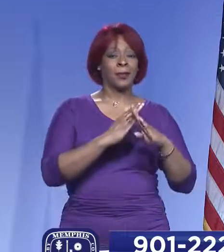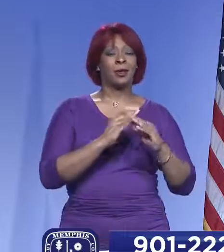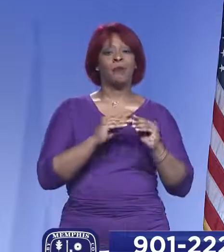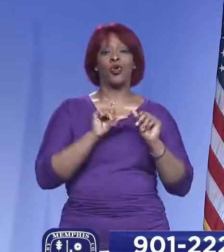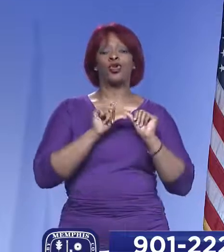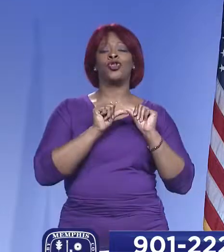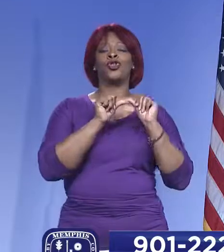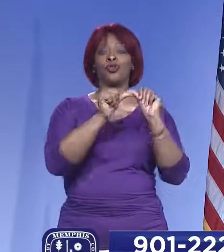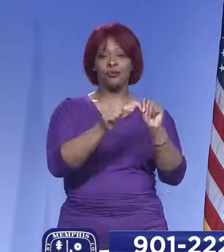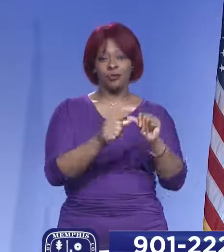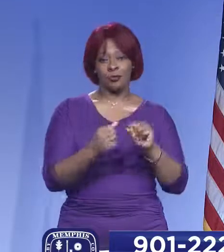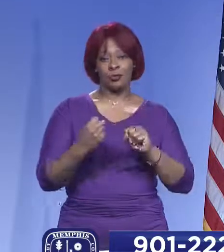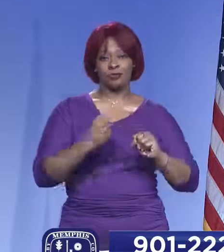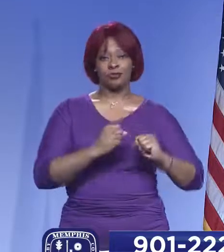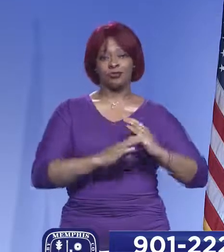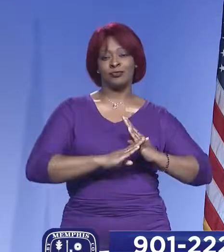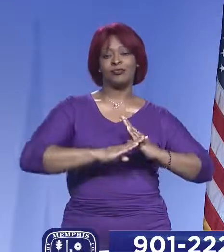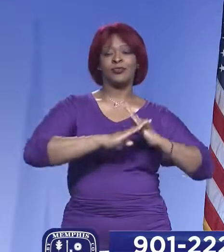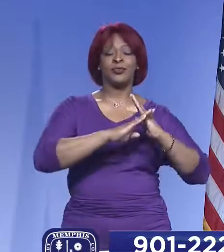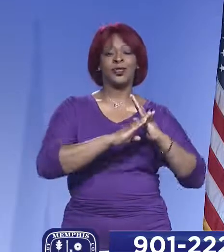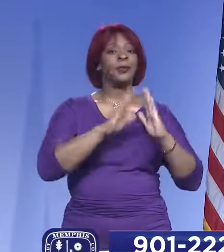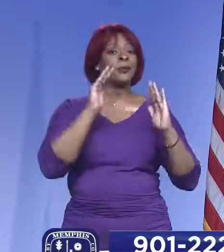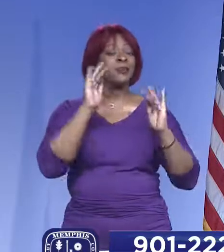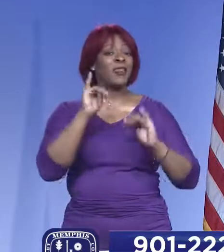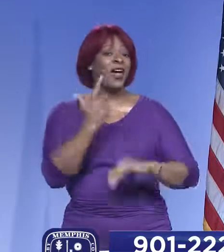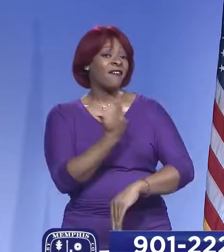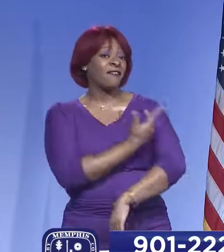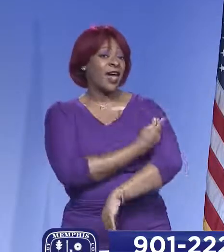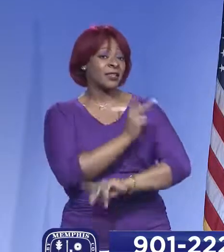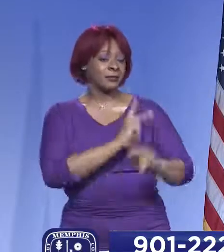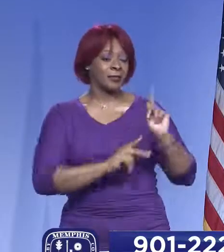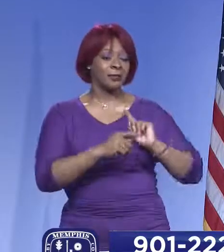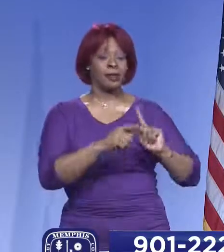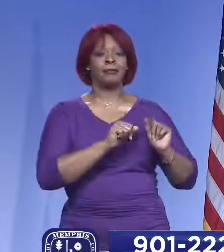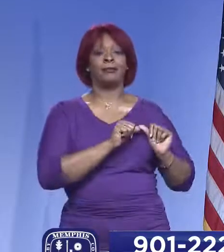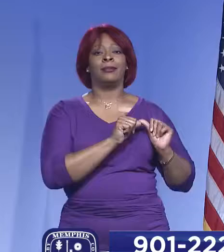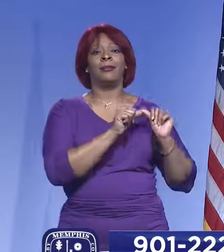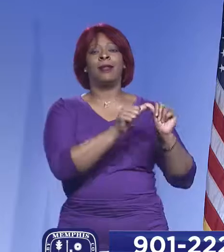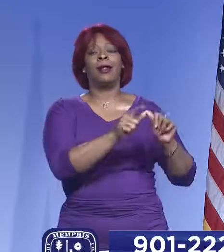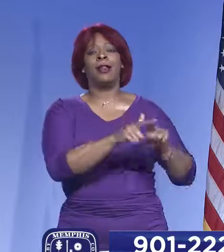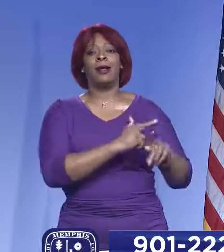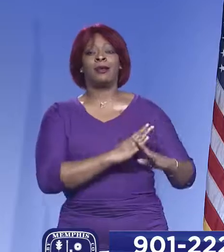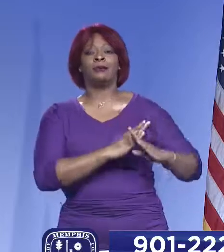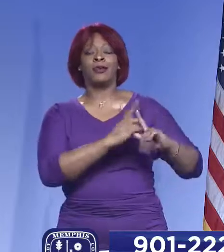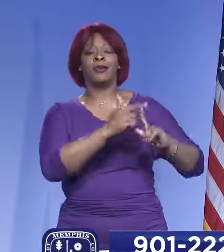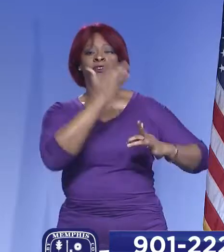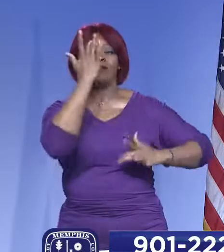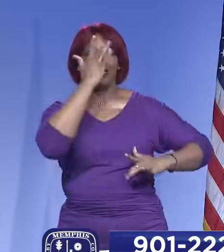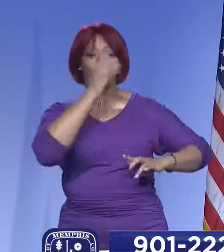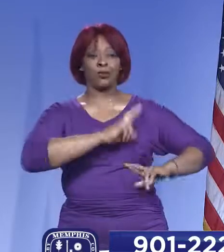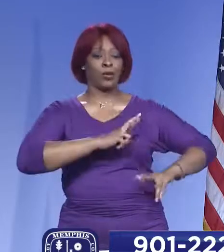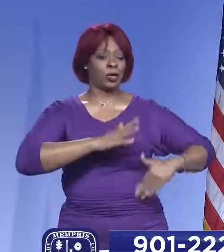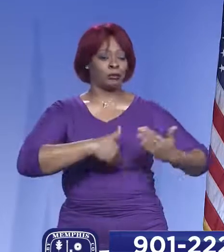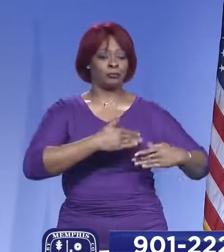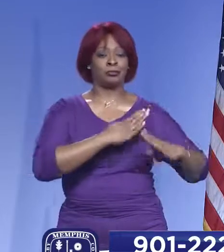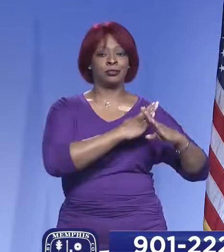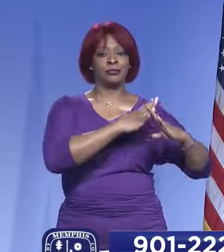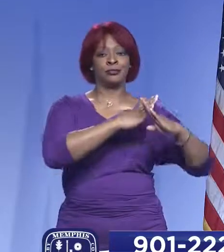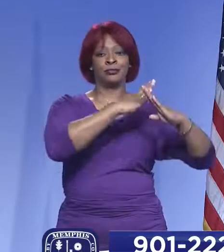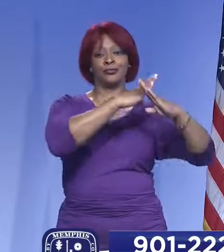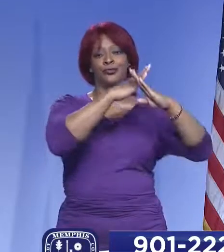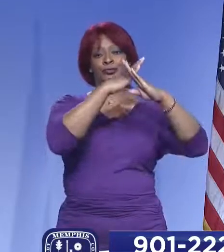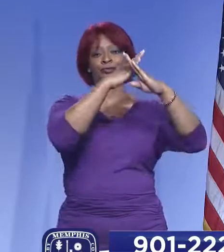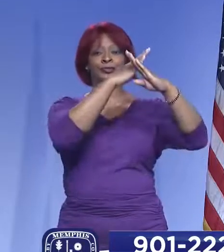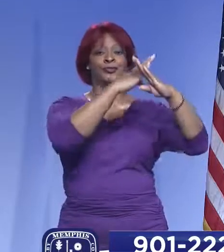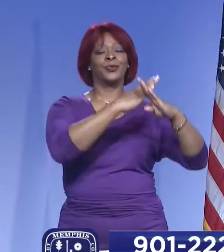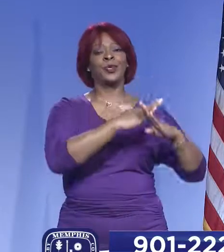durable level of immune response. So we would expect vaccinated people to have more antibodies ready to go, and